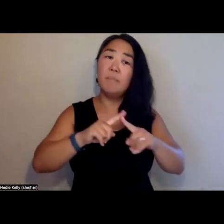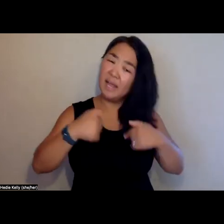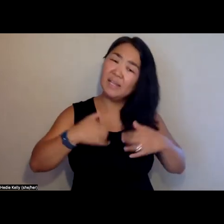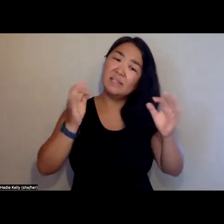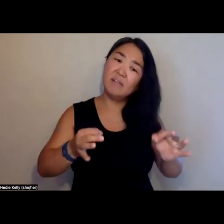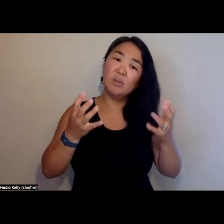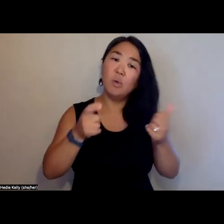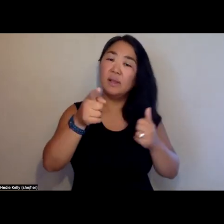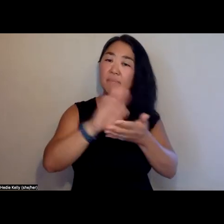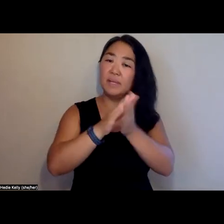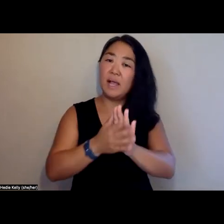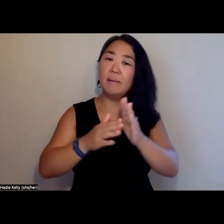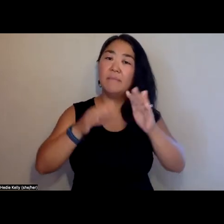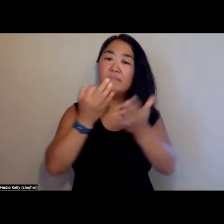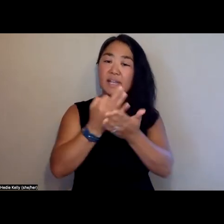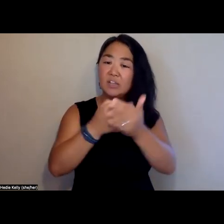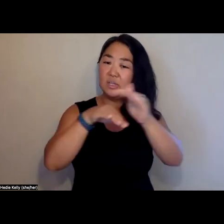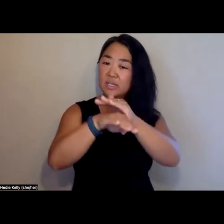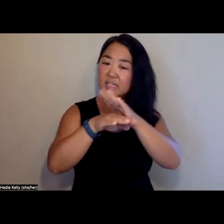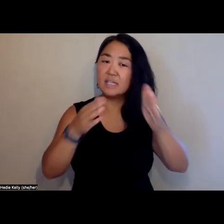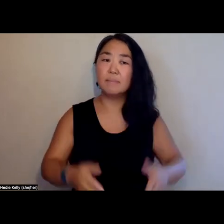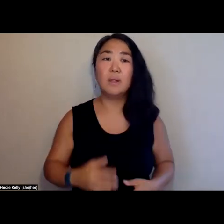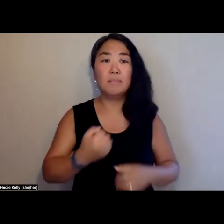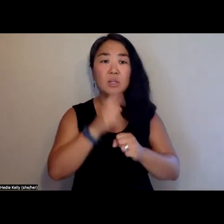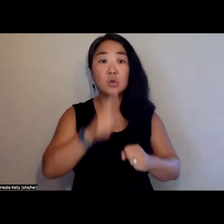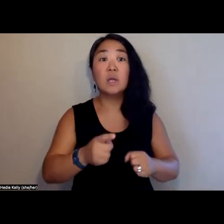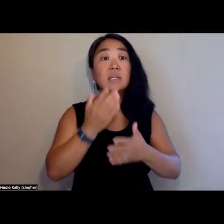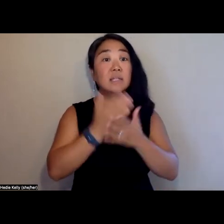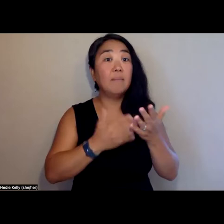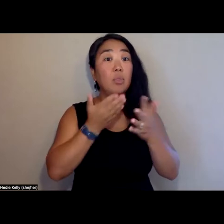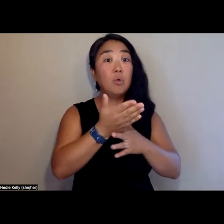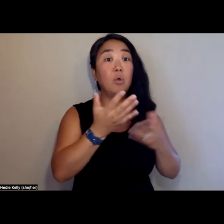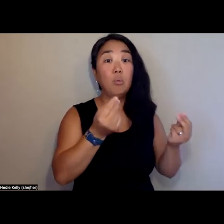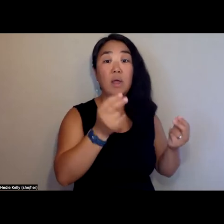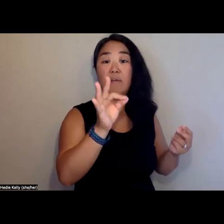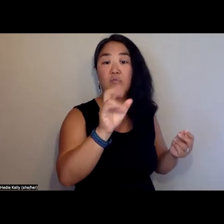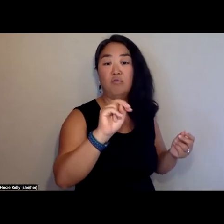So there are free registrations available through Free Fringe Philly. You can just email